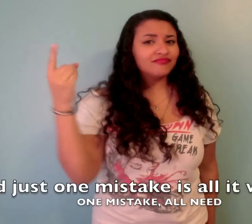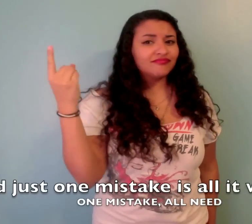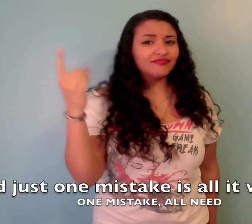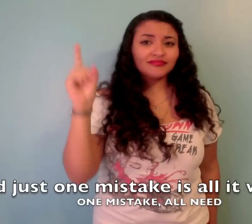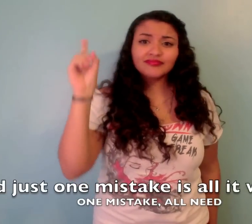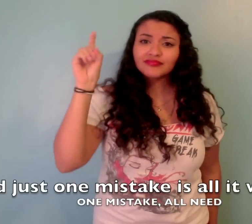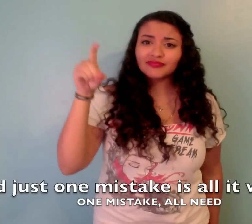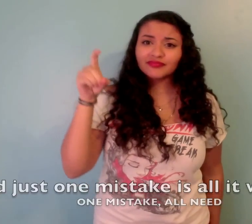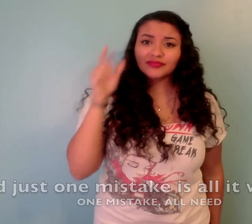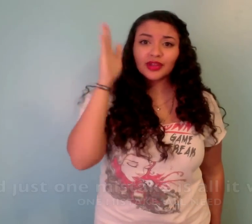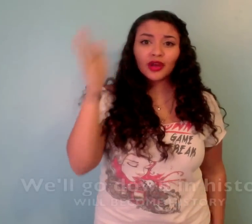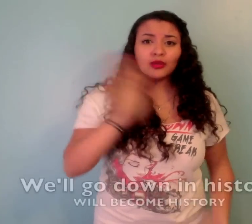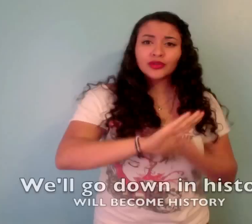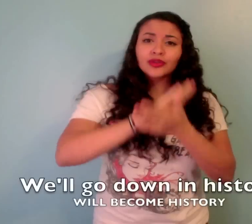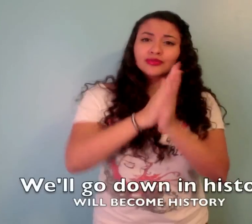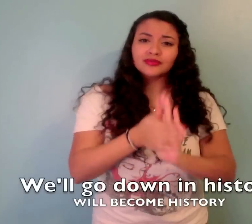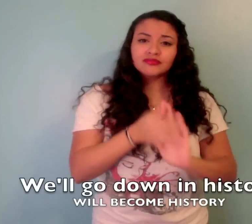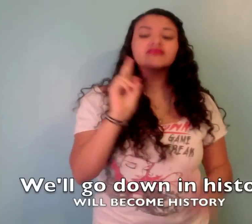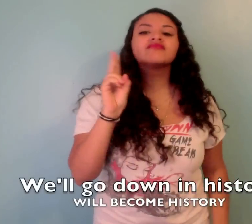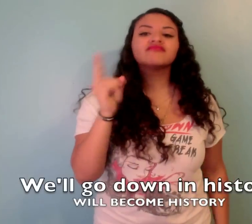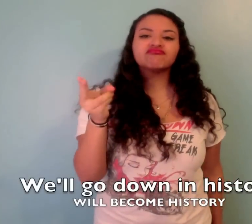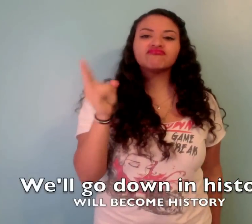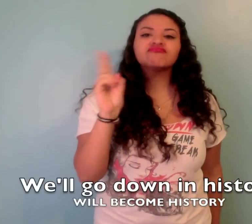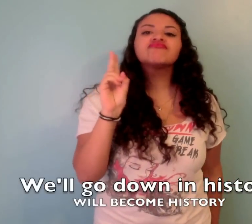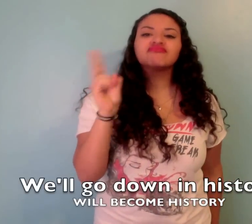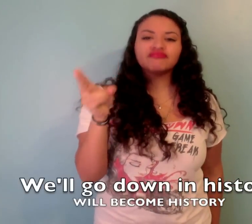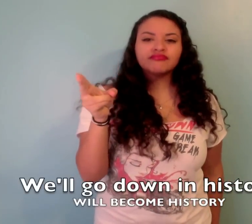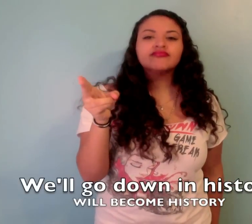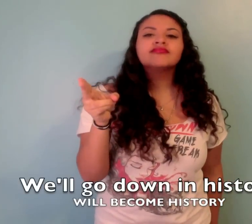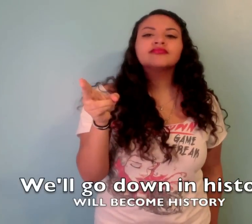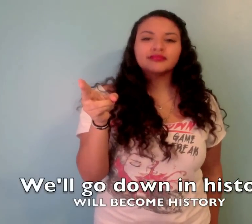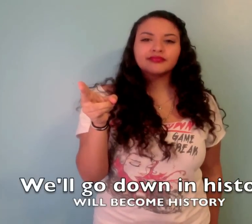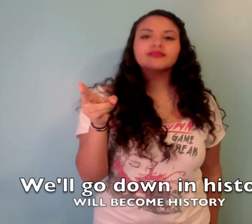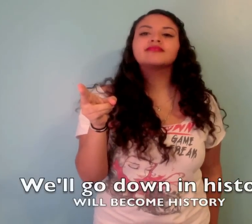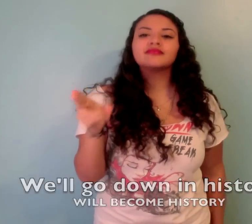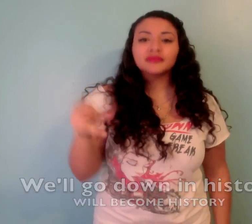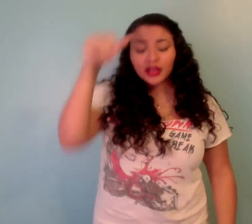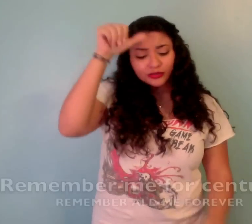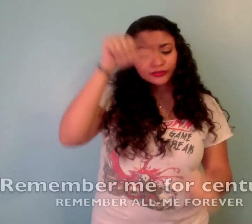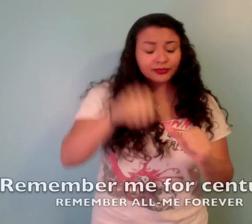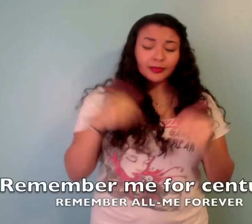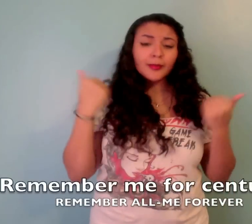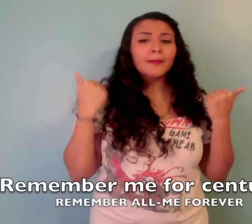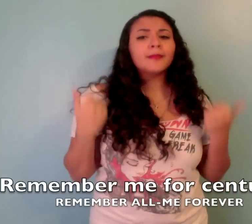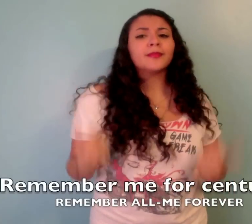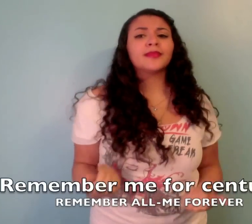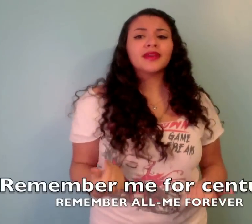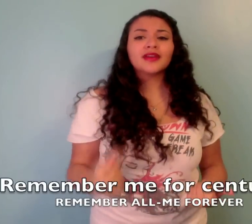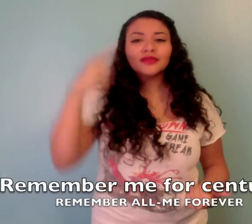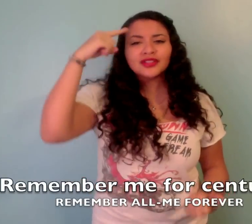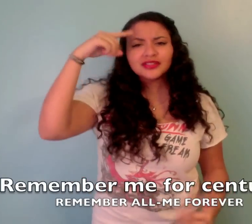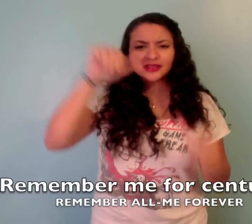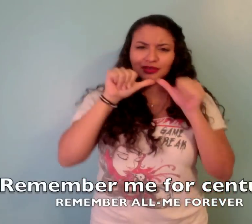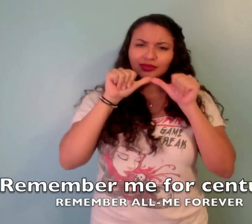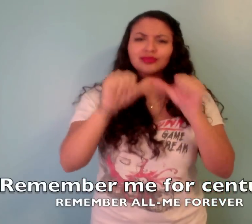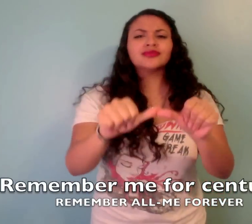all it will take We'll go down in history, remember me for centuries